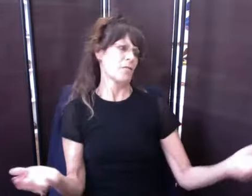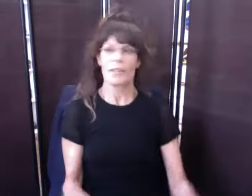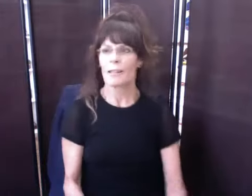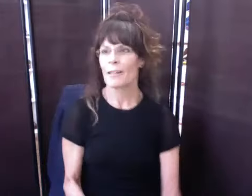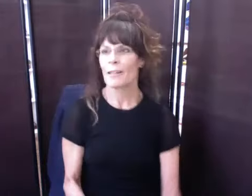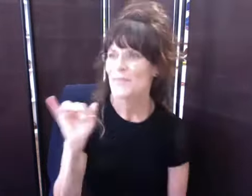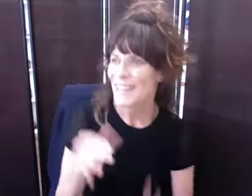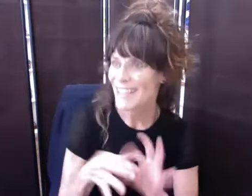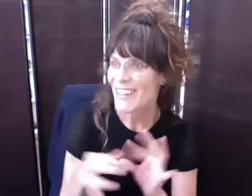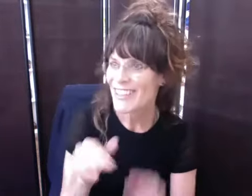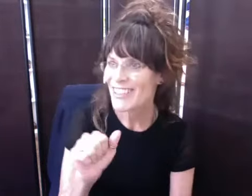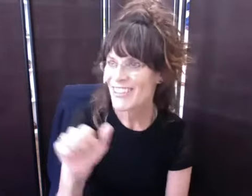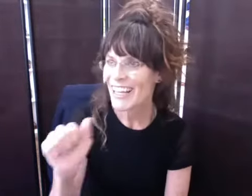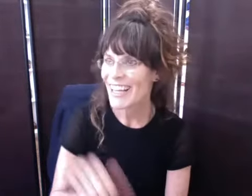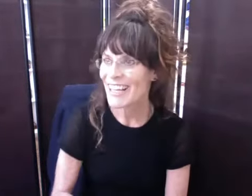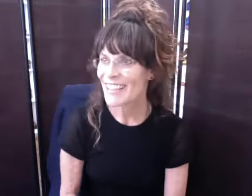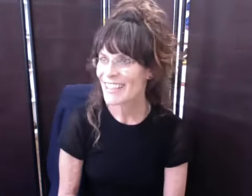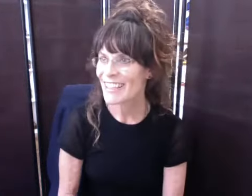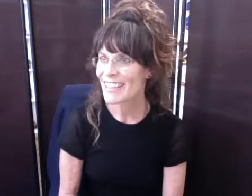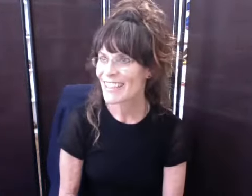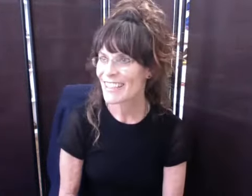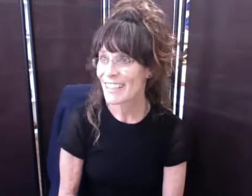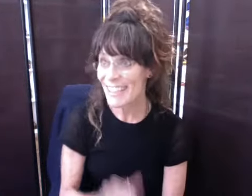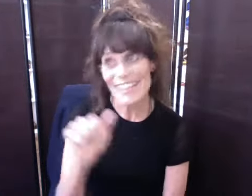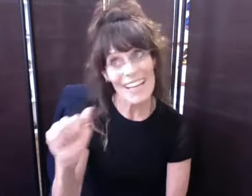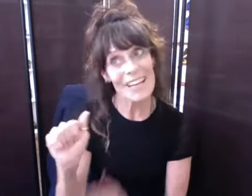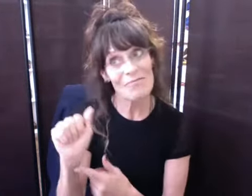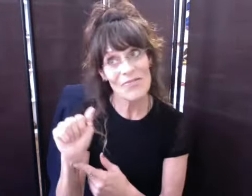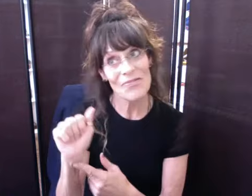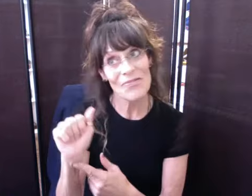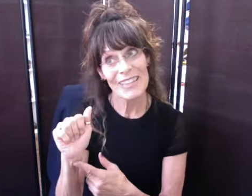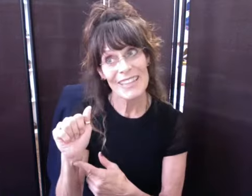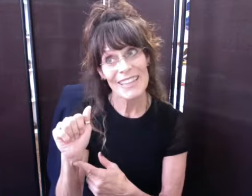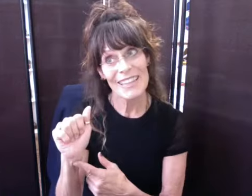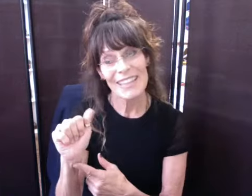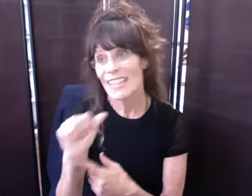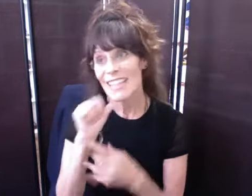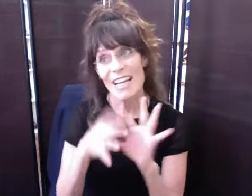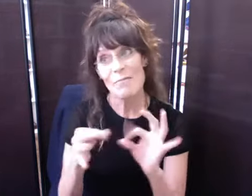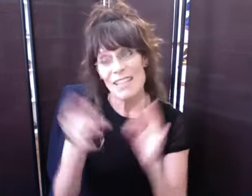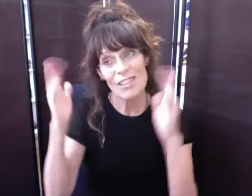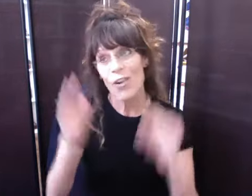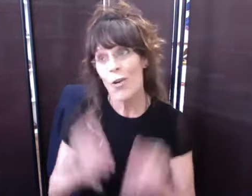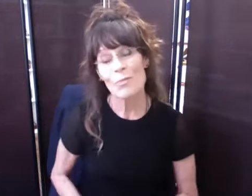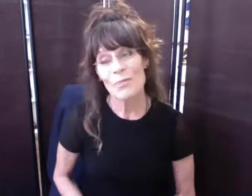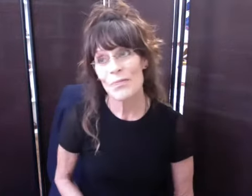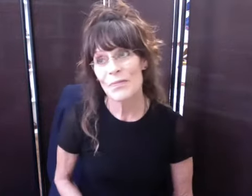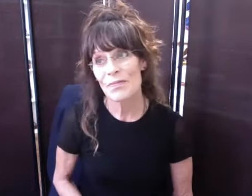AA. You see, the message of AA, Mike, is not a message of hope. It never has been, it never will